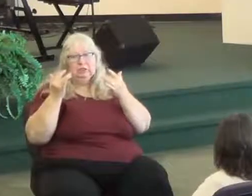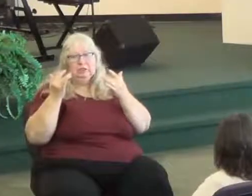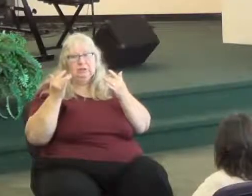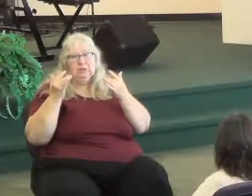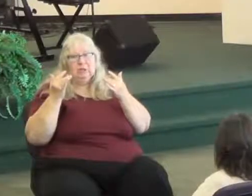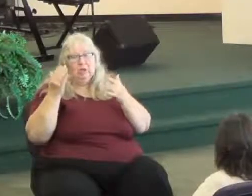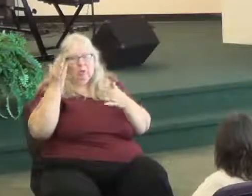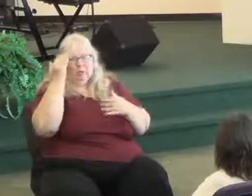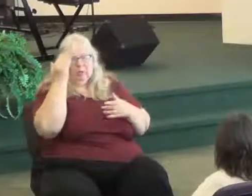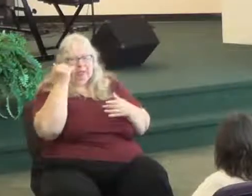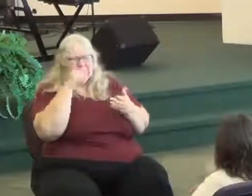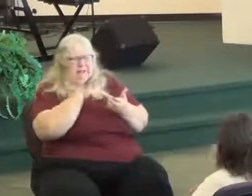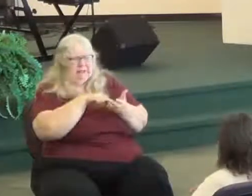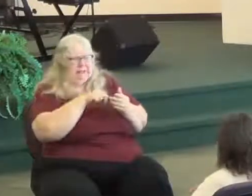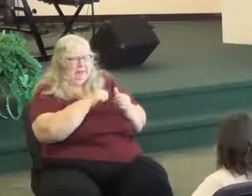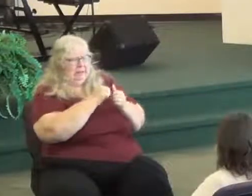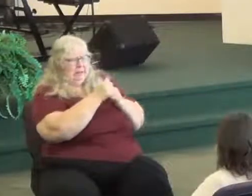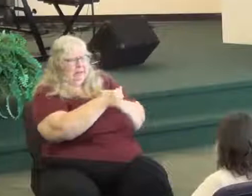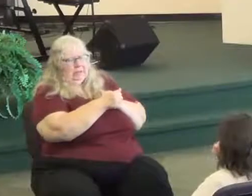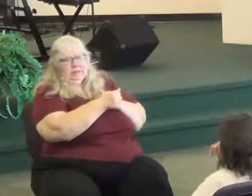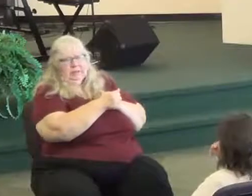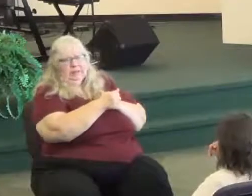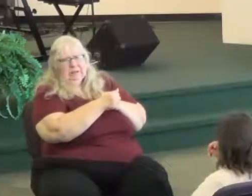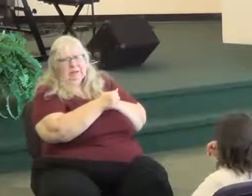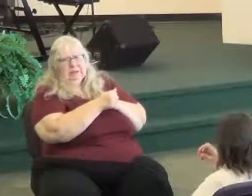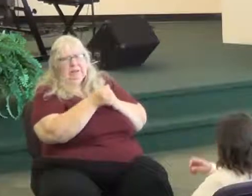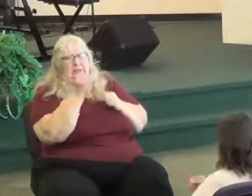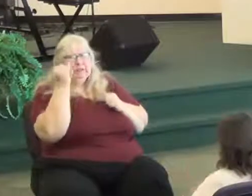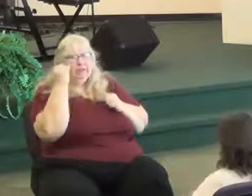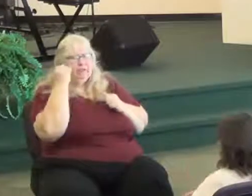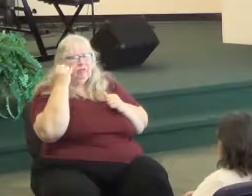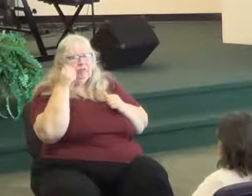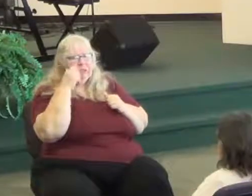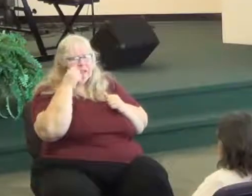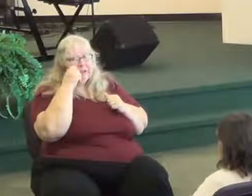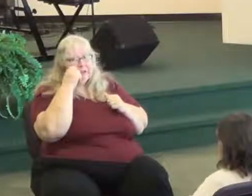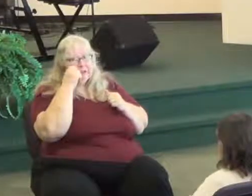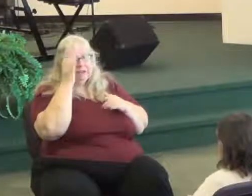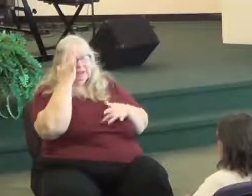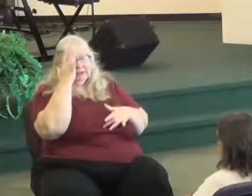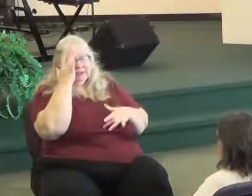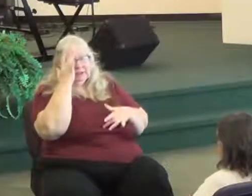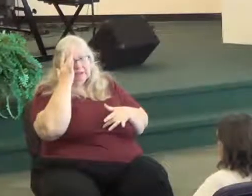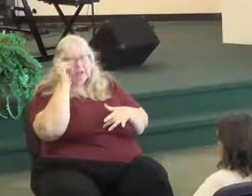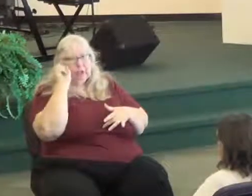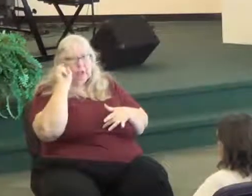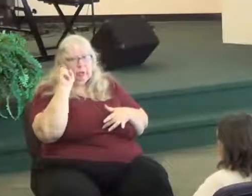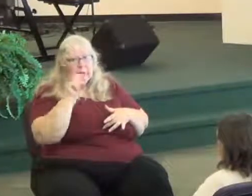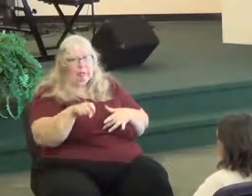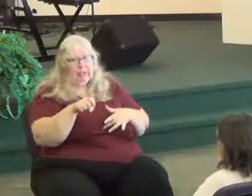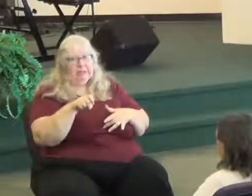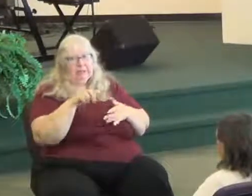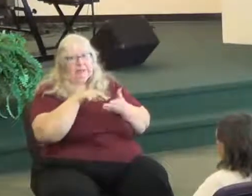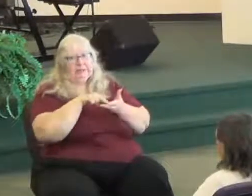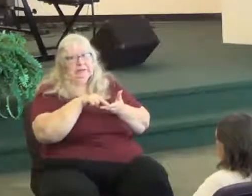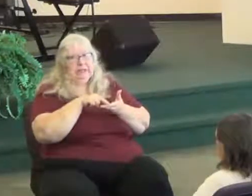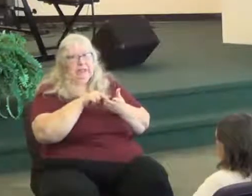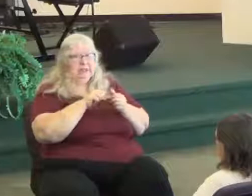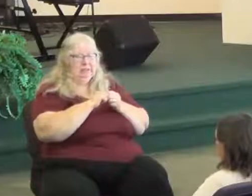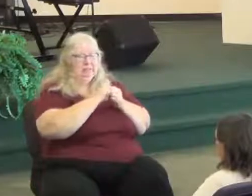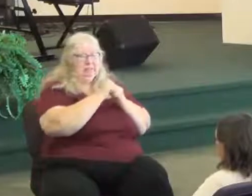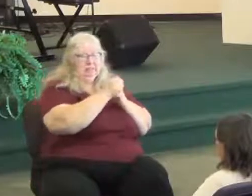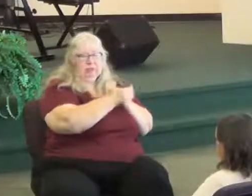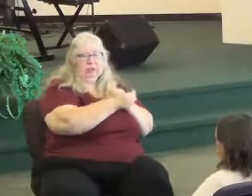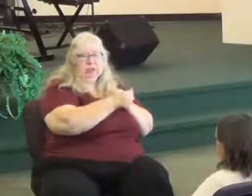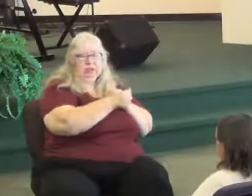law. If you were a leper, you were mandated that you had to stand at a distance. And depending on your translation